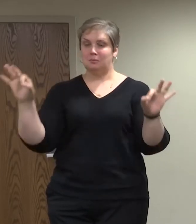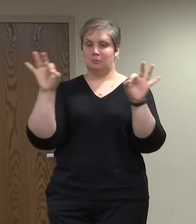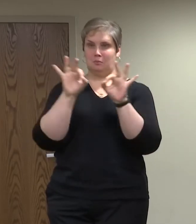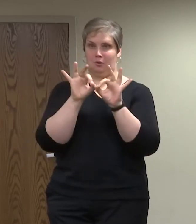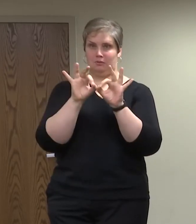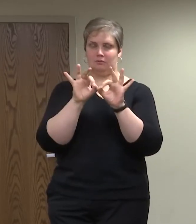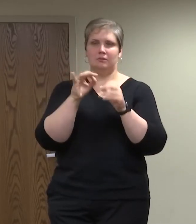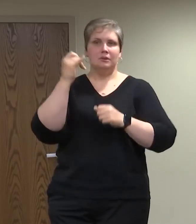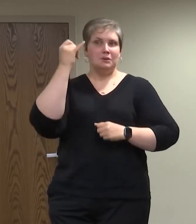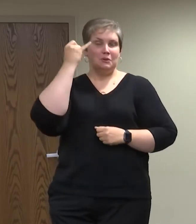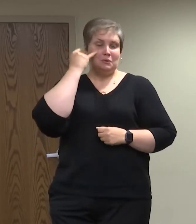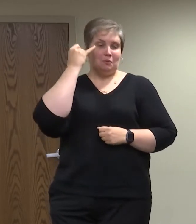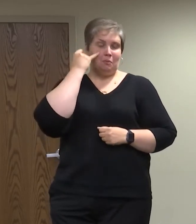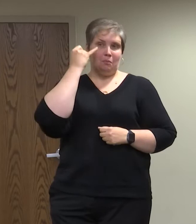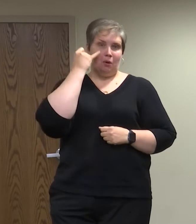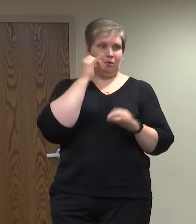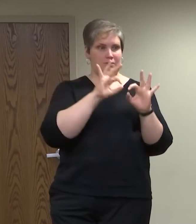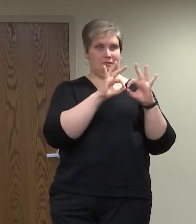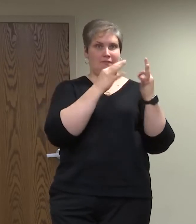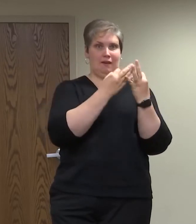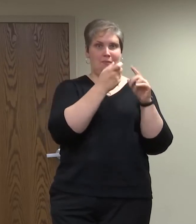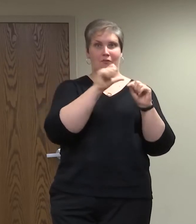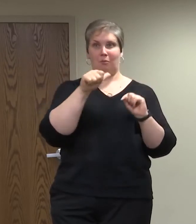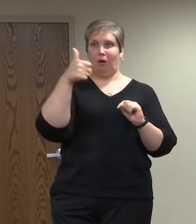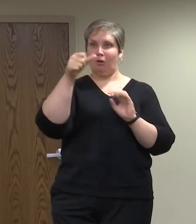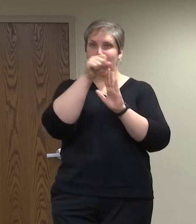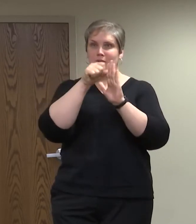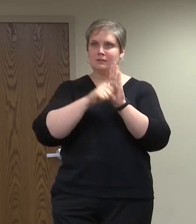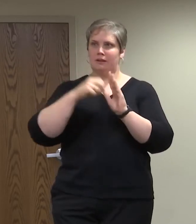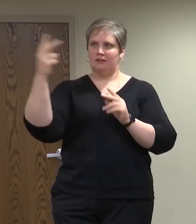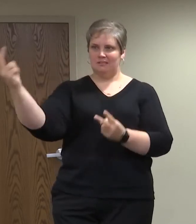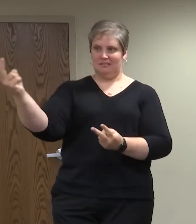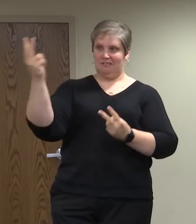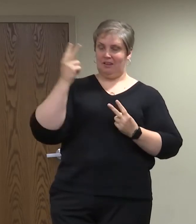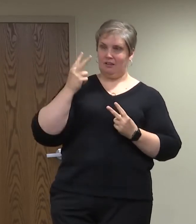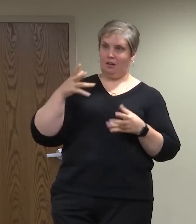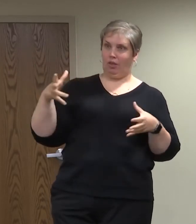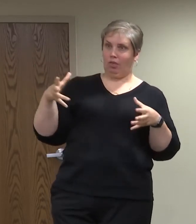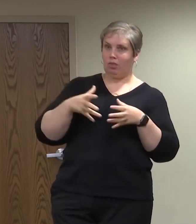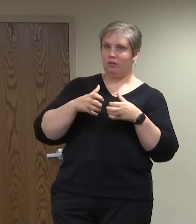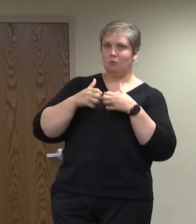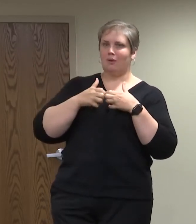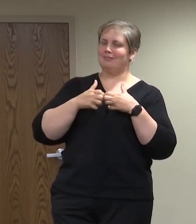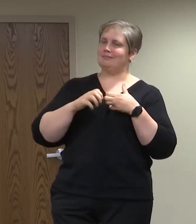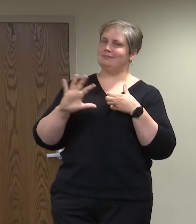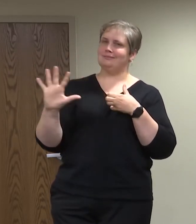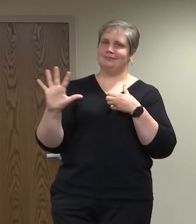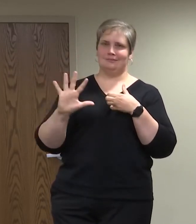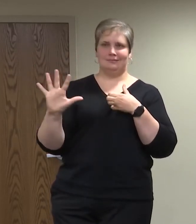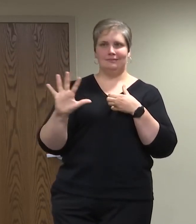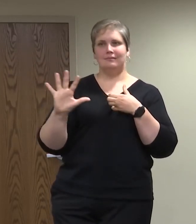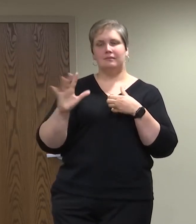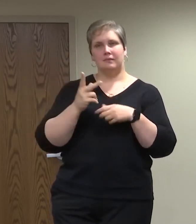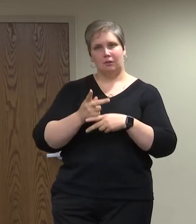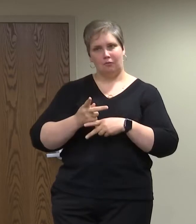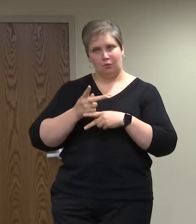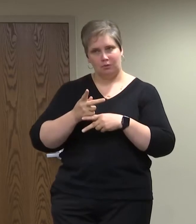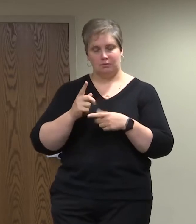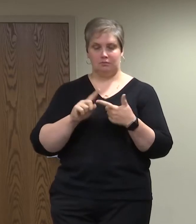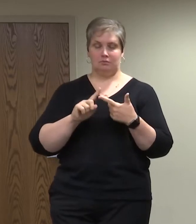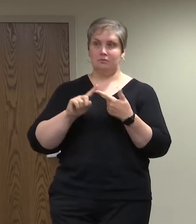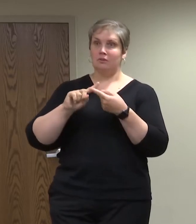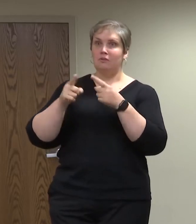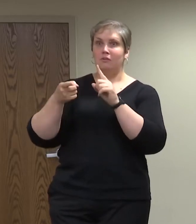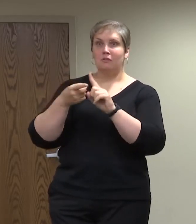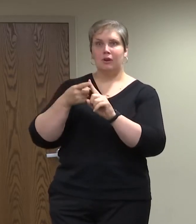you have not cohorted. I think that's a message that maybe has not gotten out there enough, because just because they're family doesn't